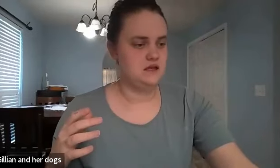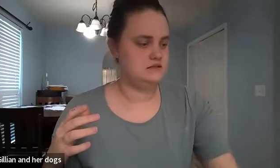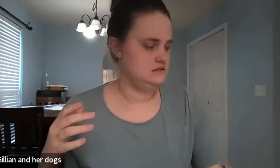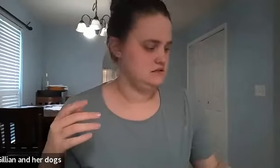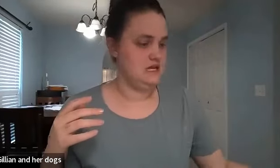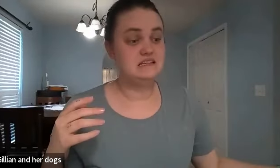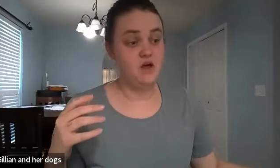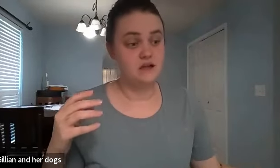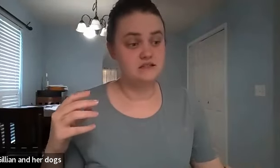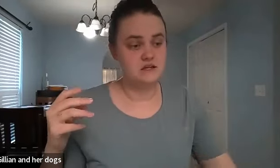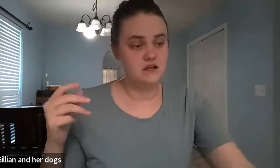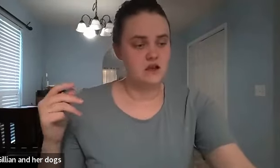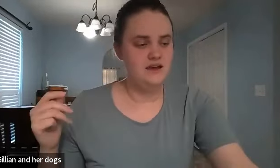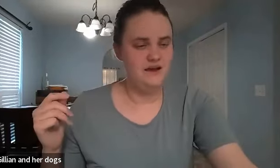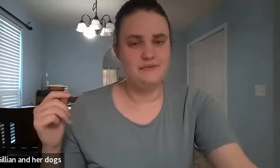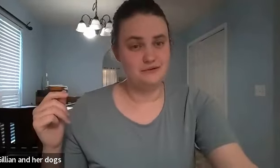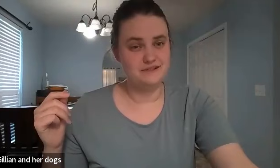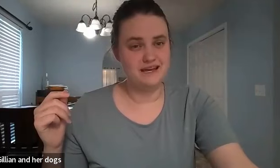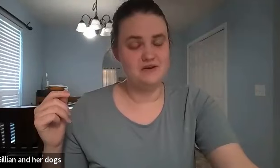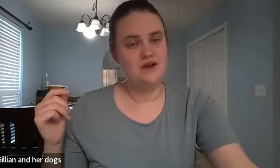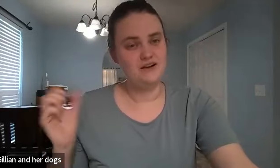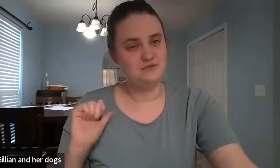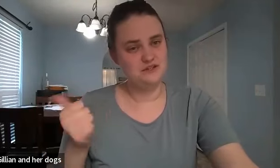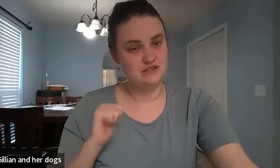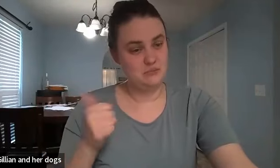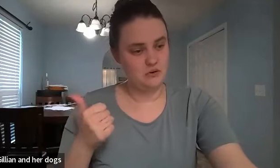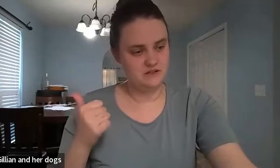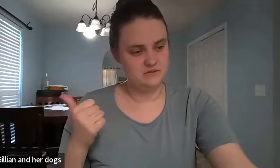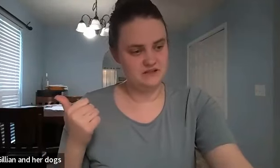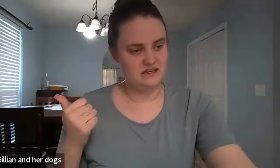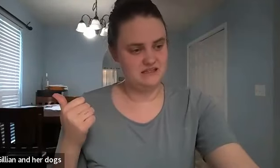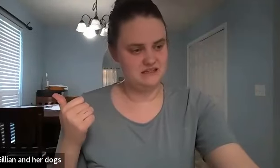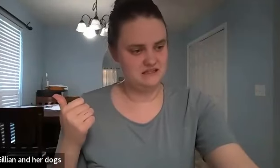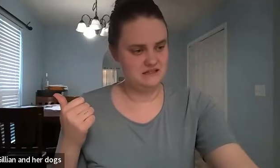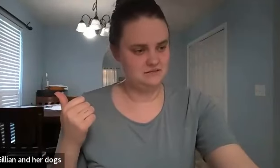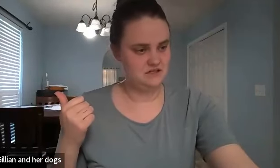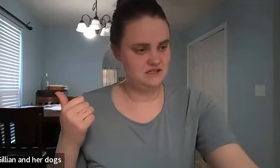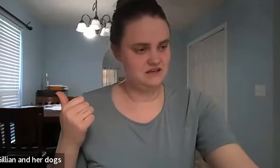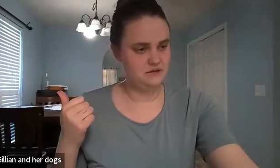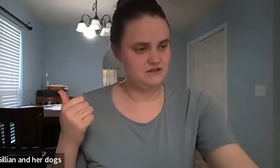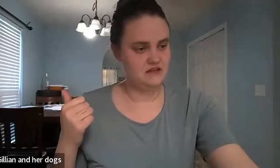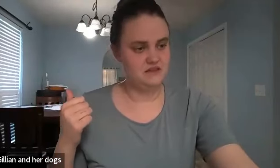and it's a lot. I will say now. Also, we do sports with it. Let's see what else. I think